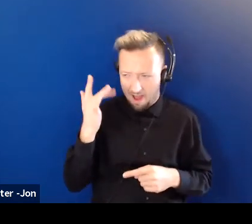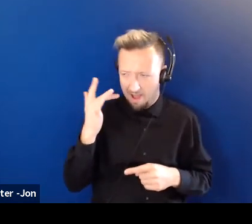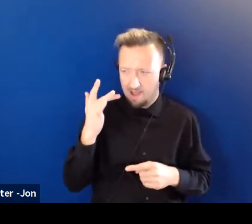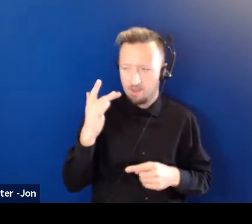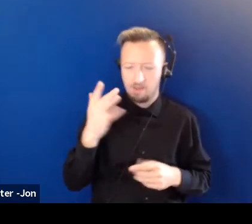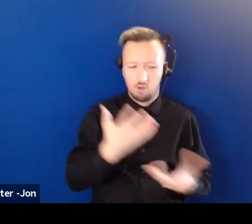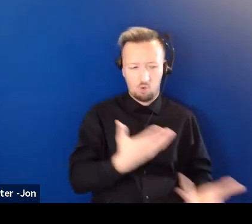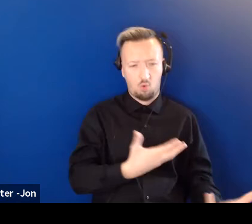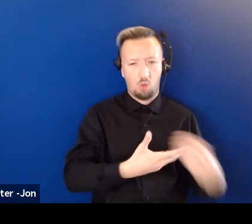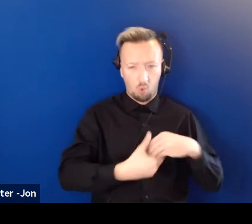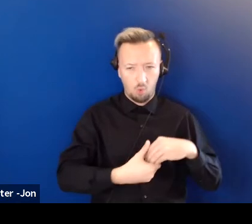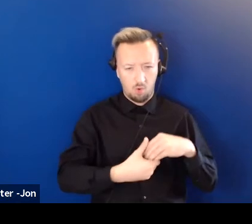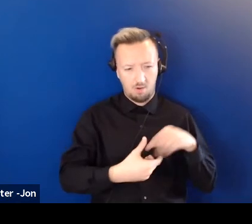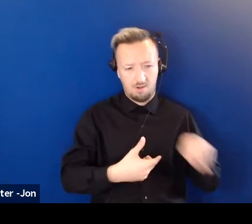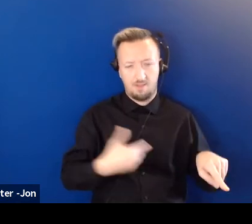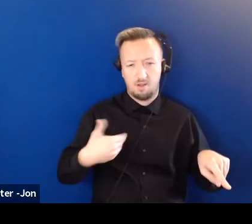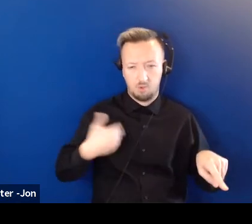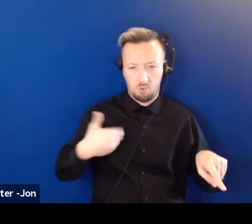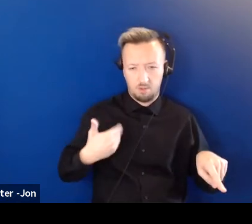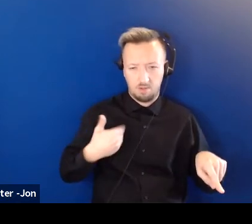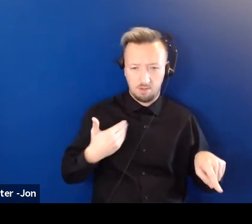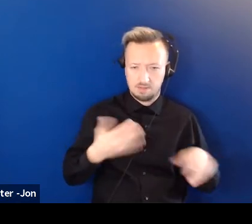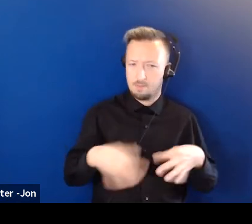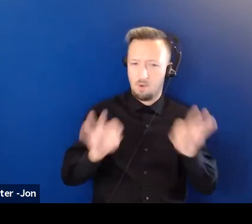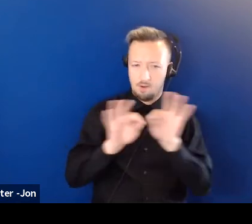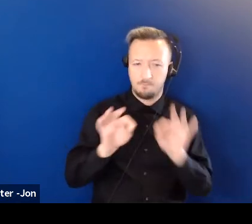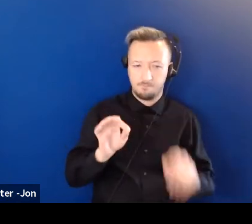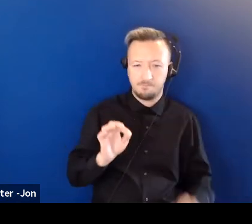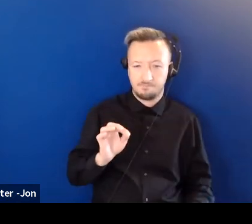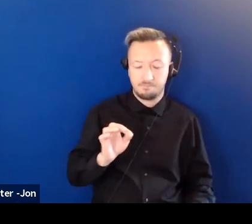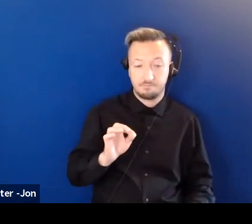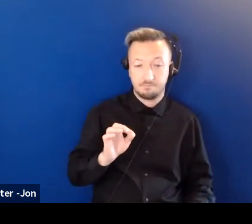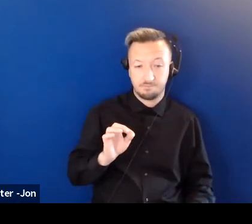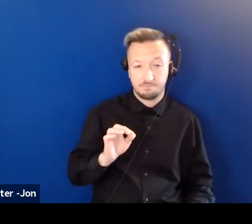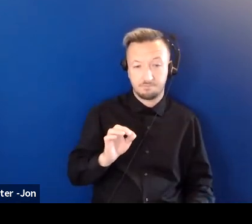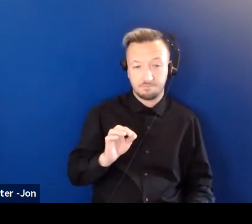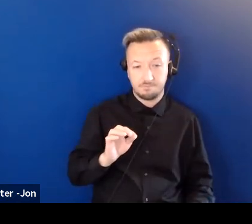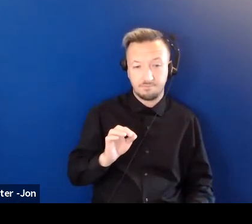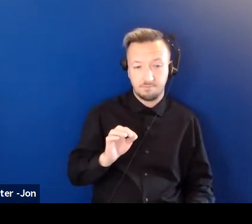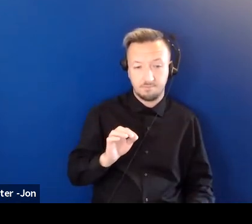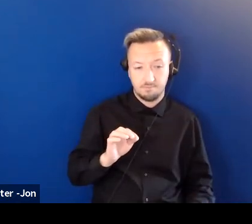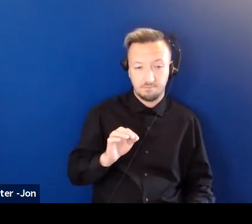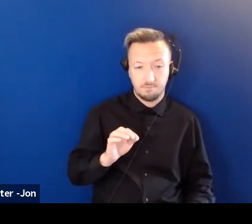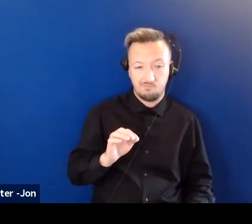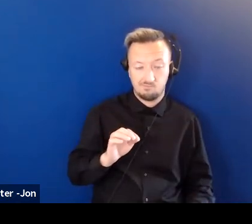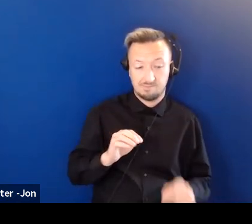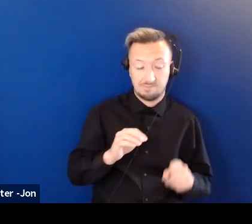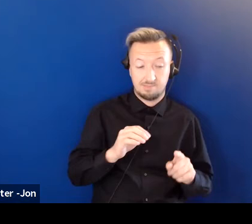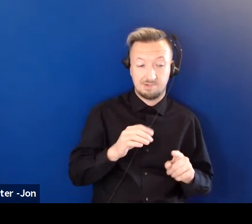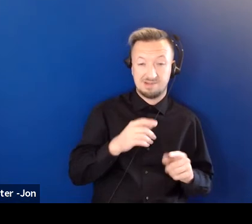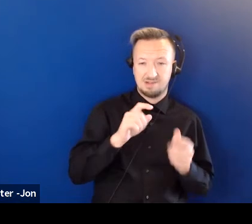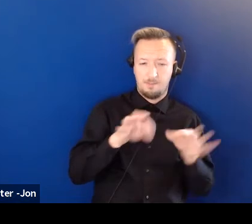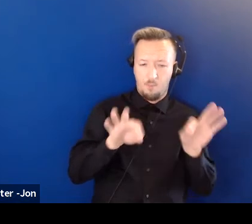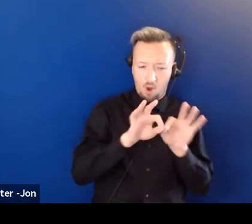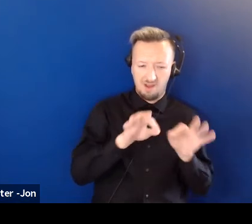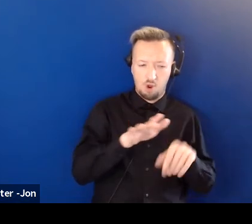And it's important that, so youngest you can start engaging in IEPs early and often, and it